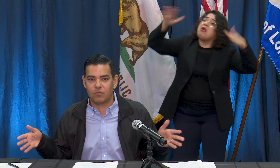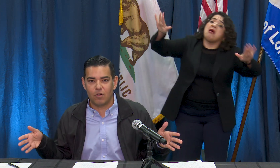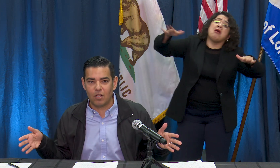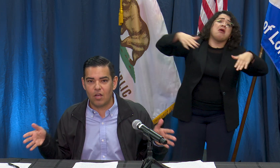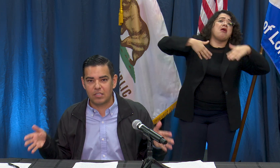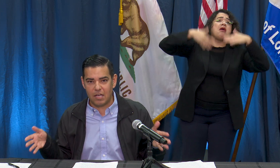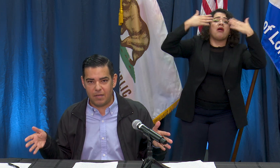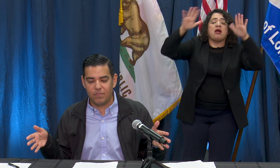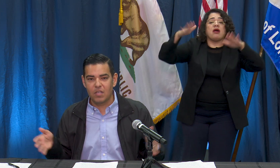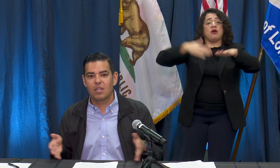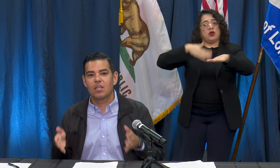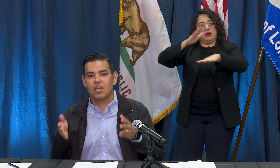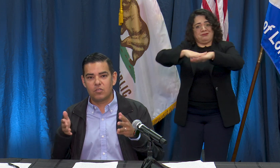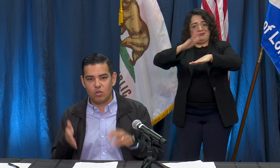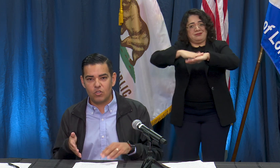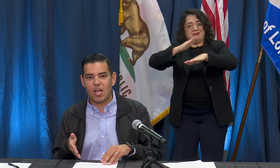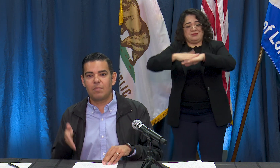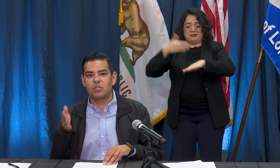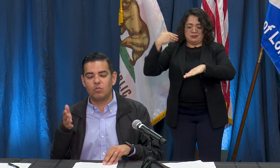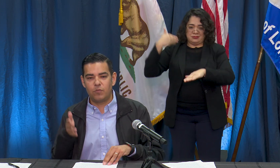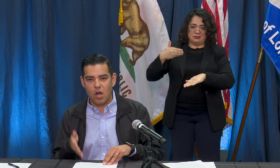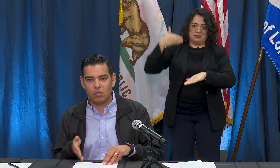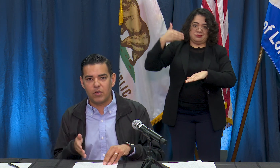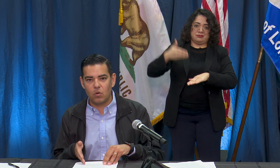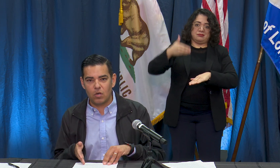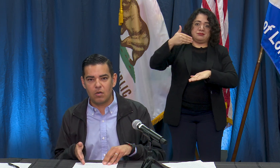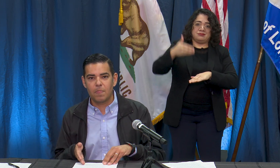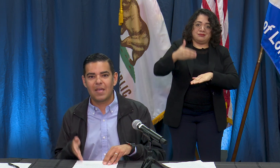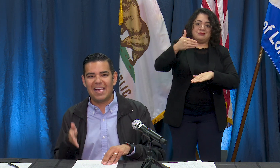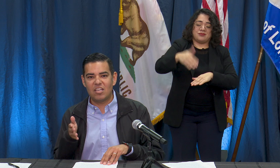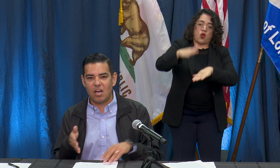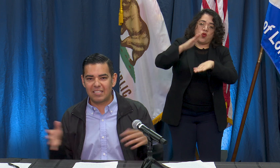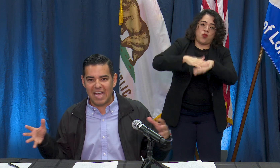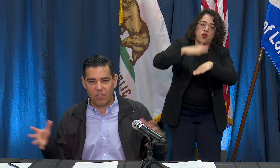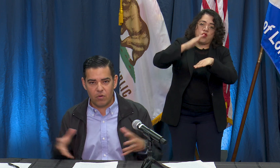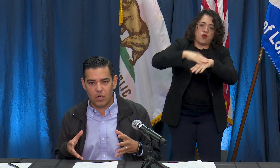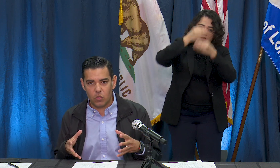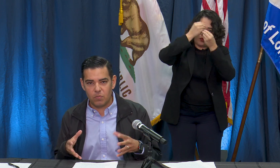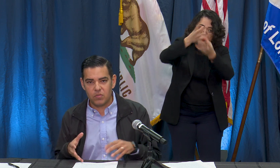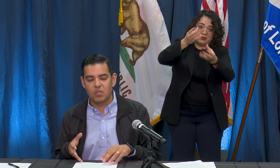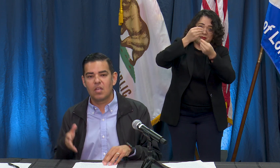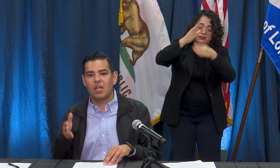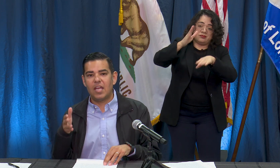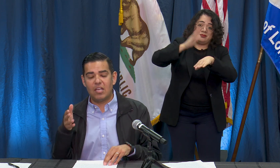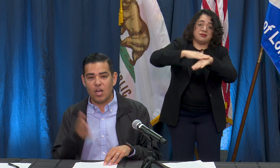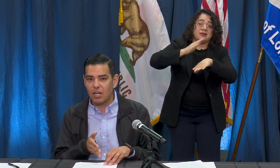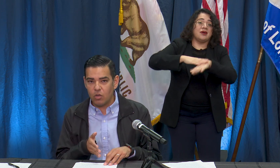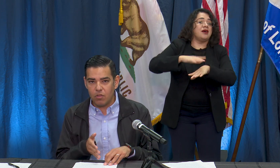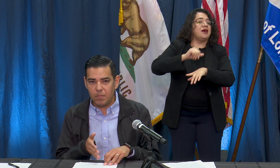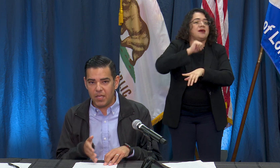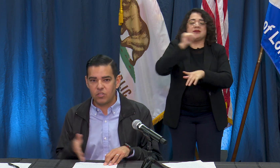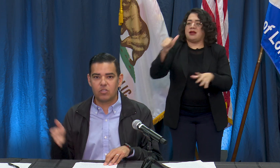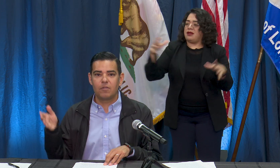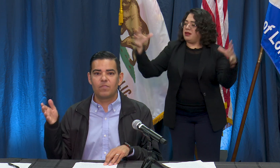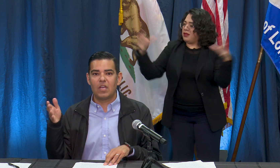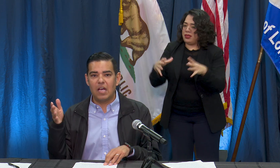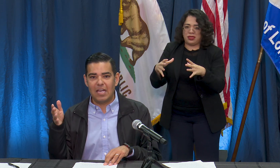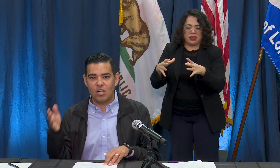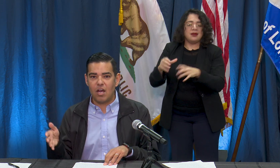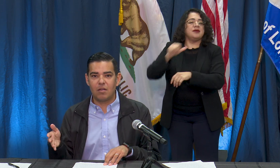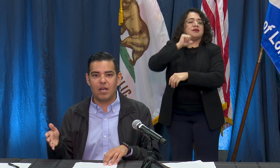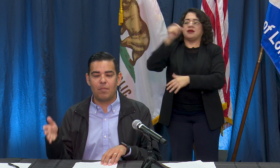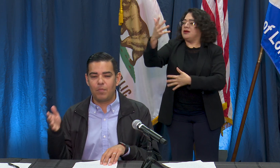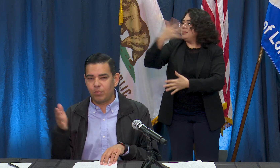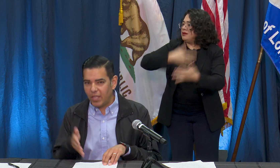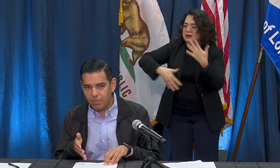out warnings for a long time. It is your job to follow the order and not gather in groups and not go to the beach